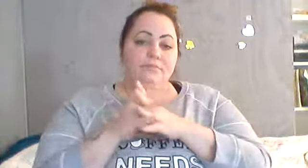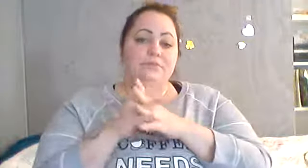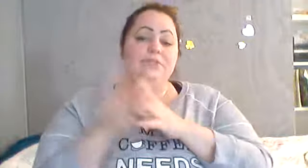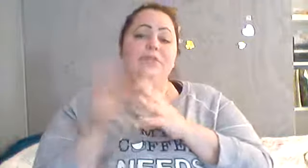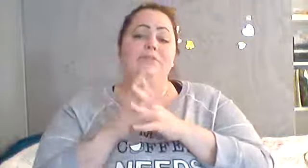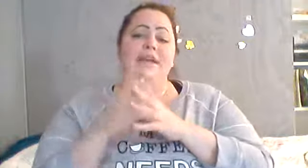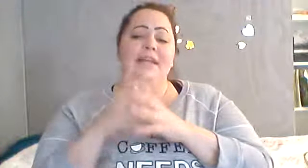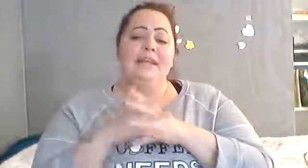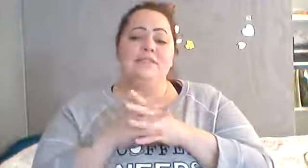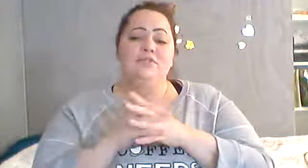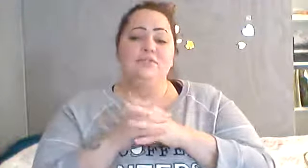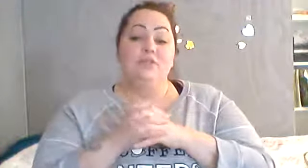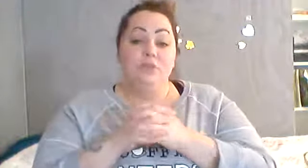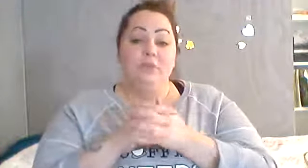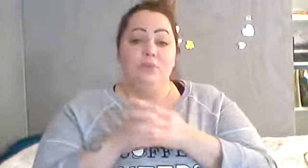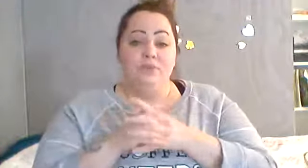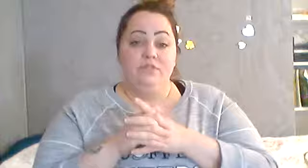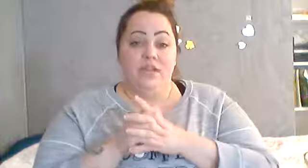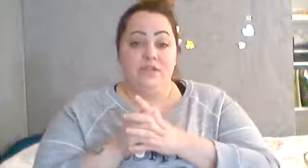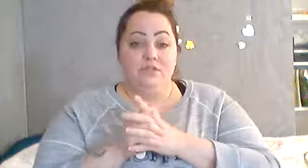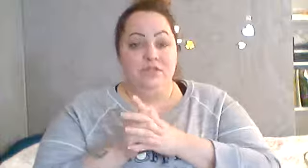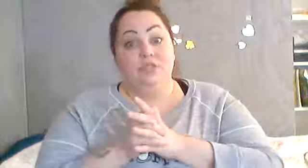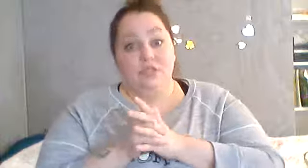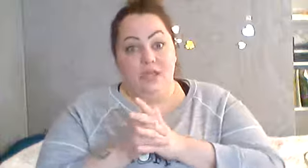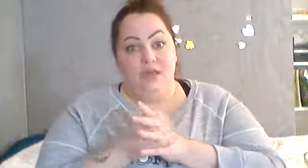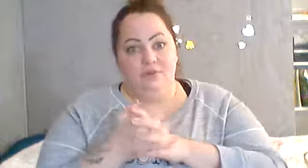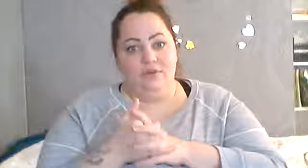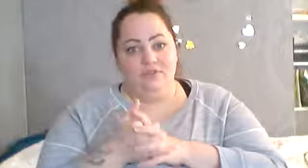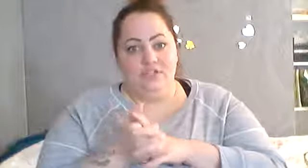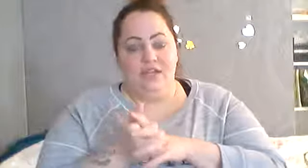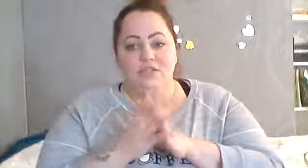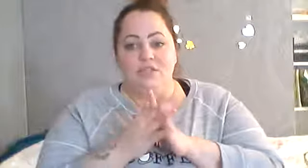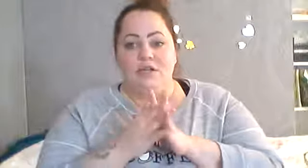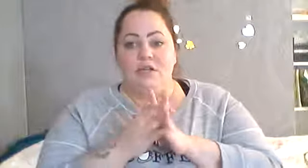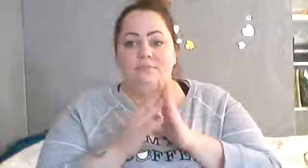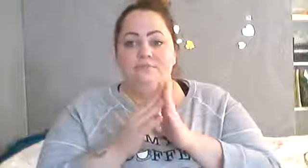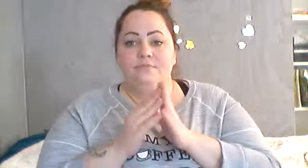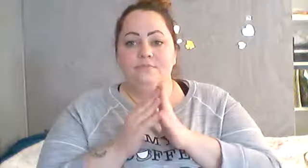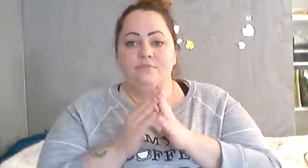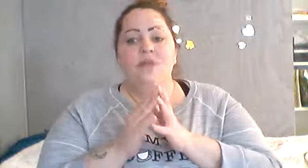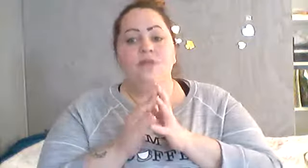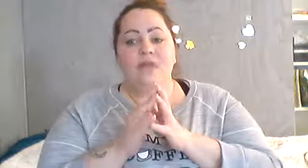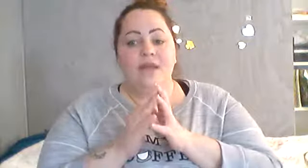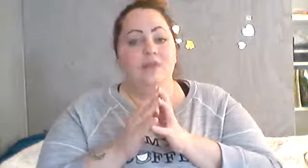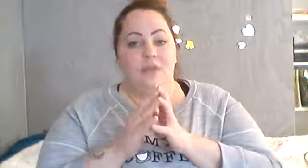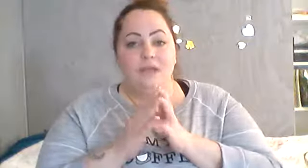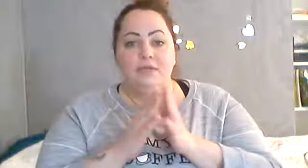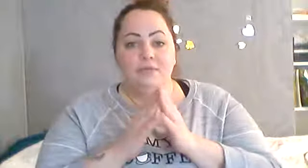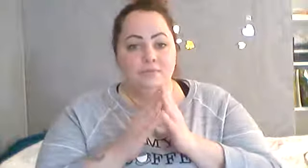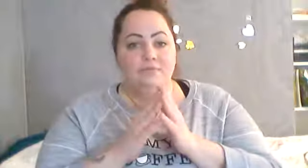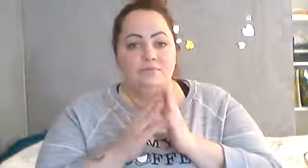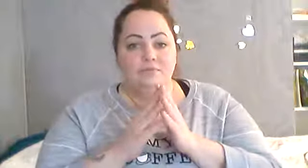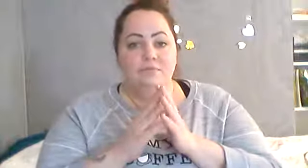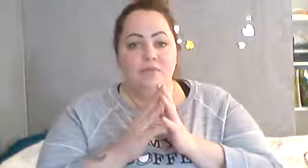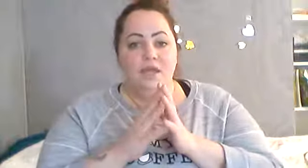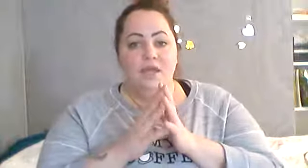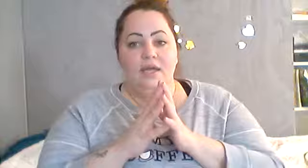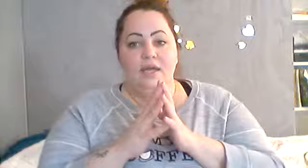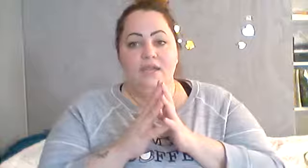you're gonna find ASL2 a little bit more of a challenge. Actually, a lot more of a challenge. You'll like it a lot.